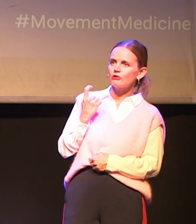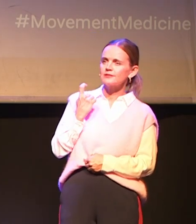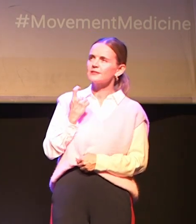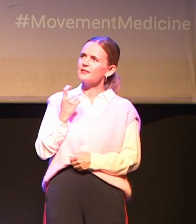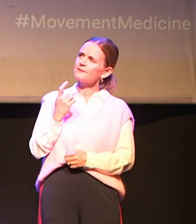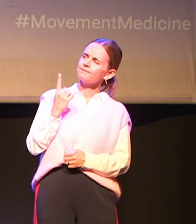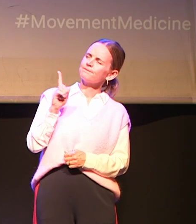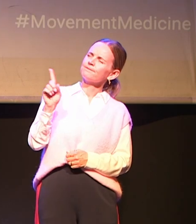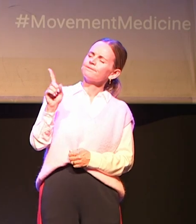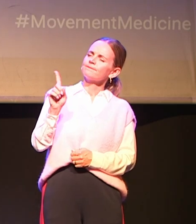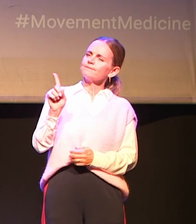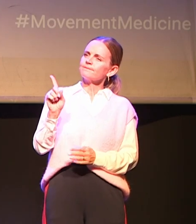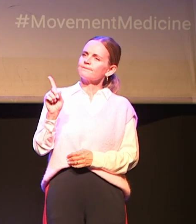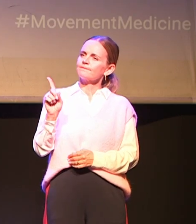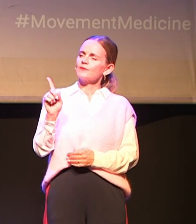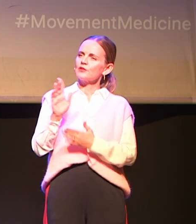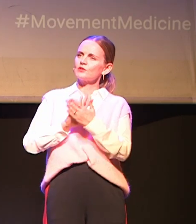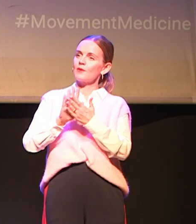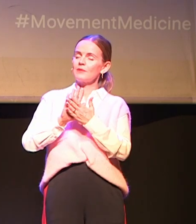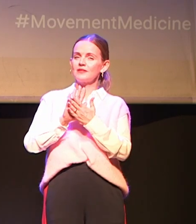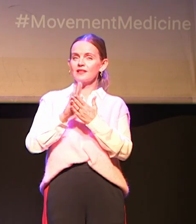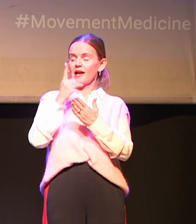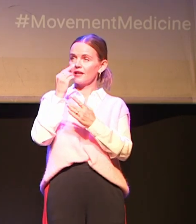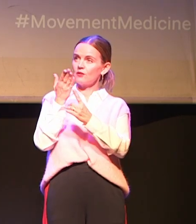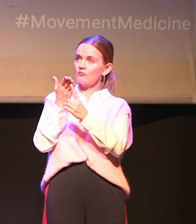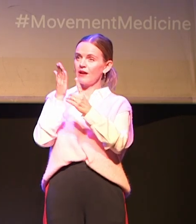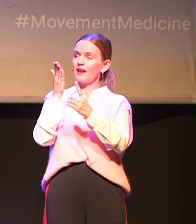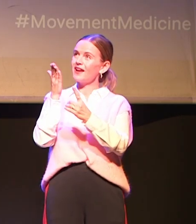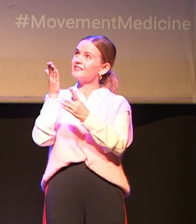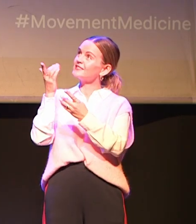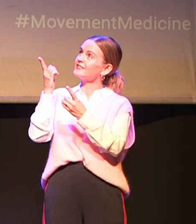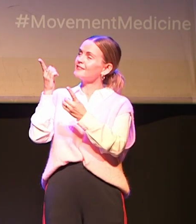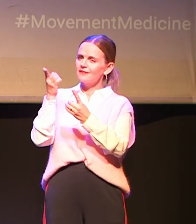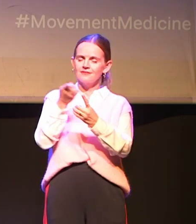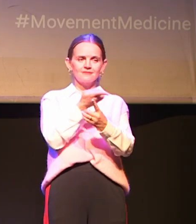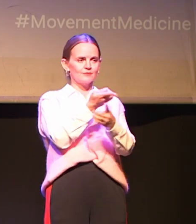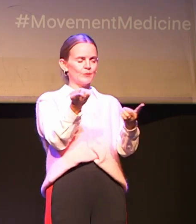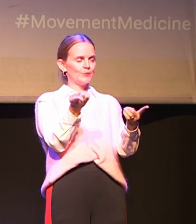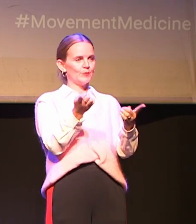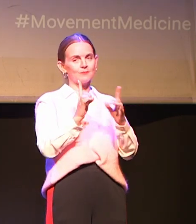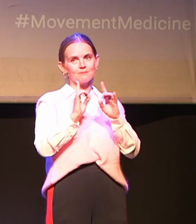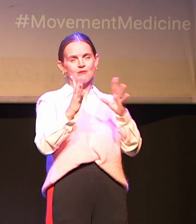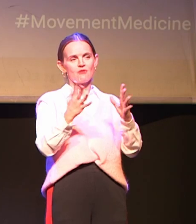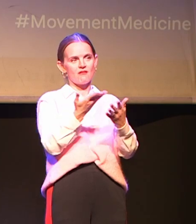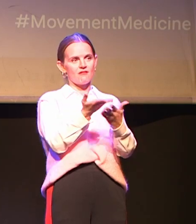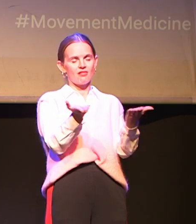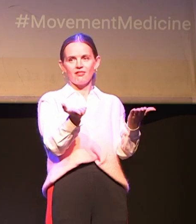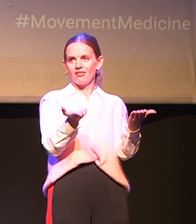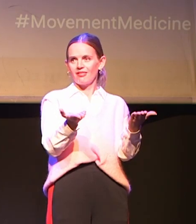can see the miracle of creation in every being, in every life. And I go,